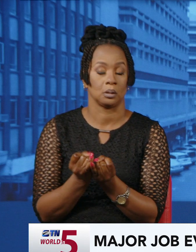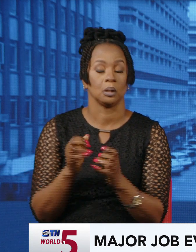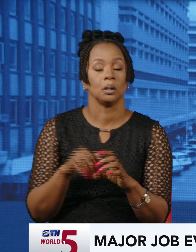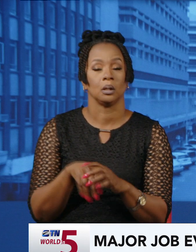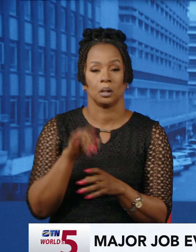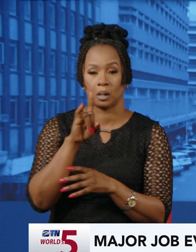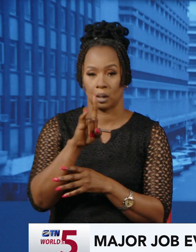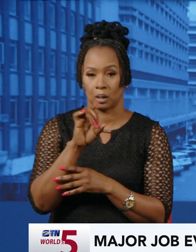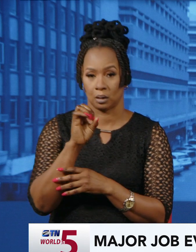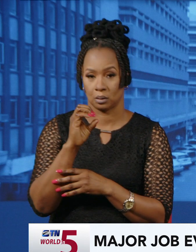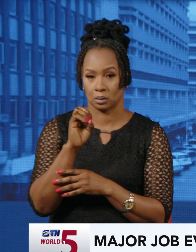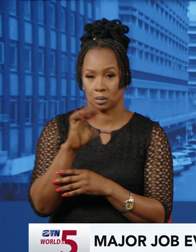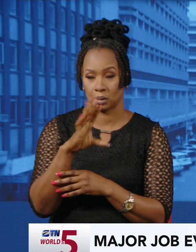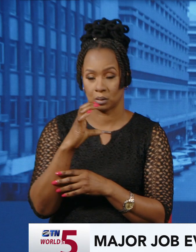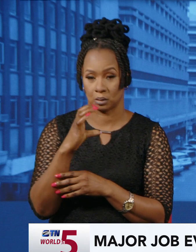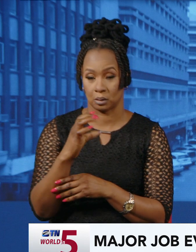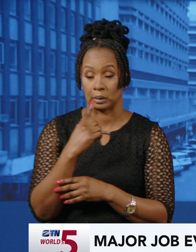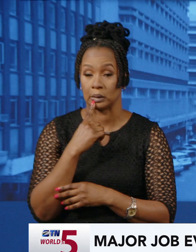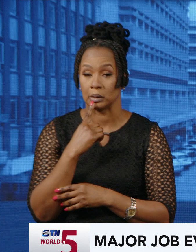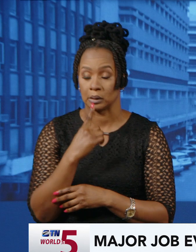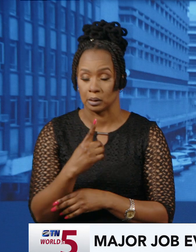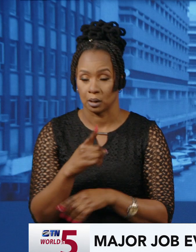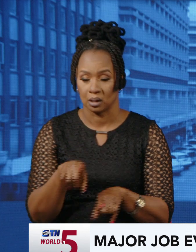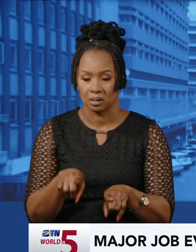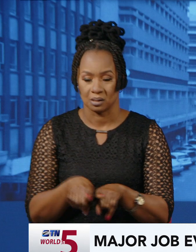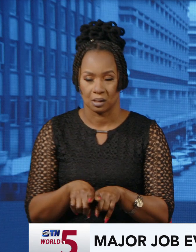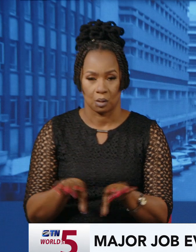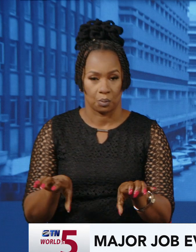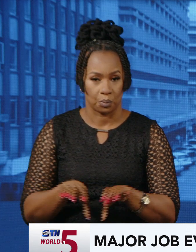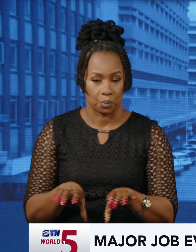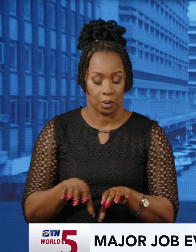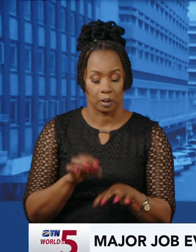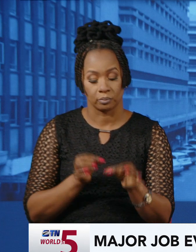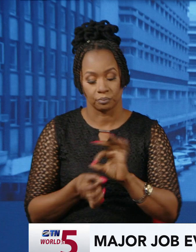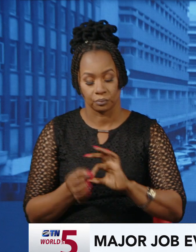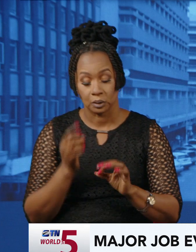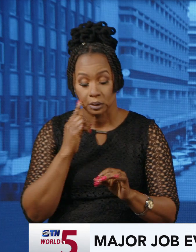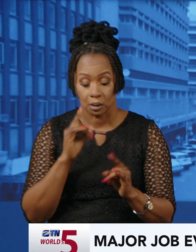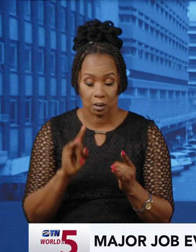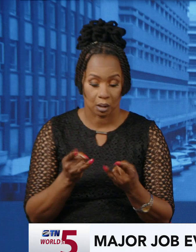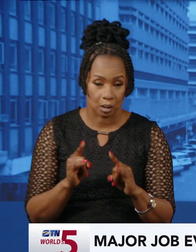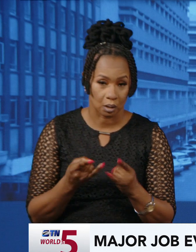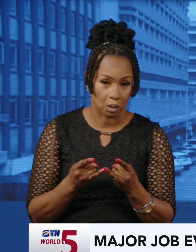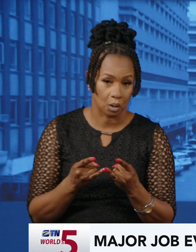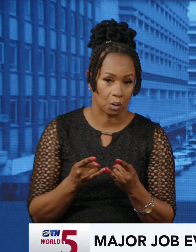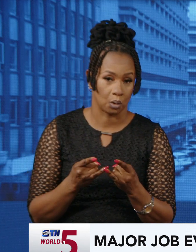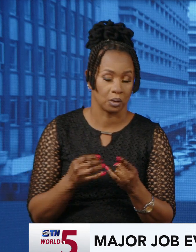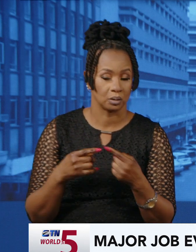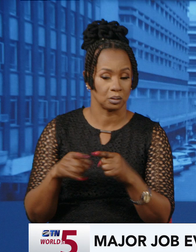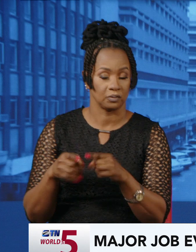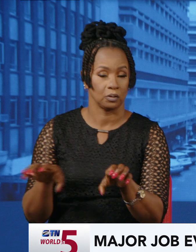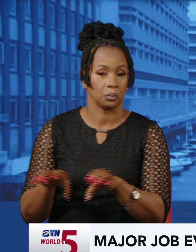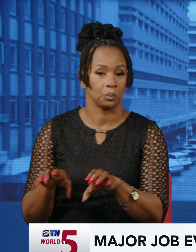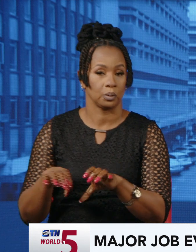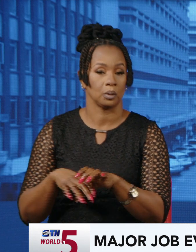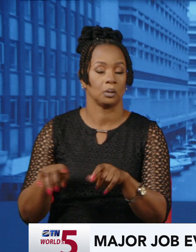HSC, Lovemo Marufu, said job evaluation was a scientific process of evaluating the relative worth of different jobs in